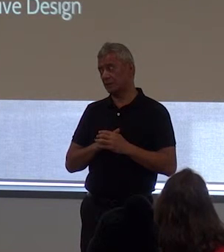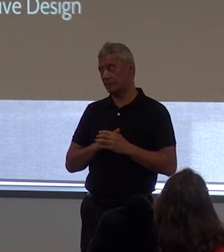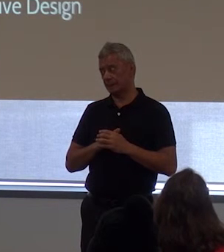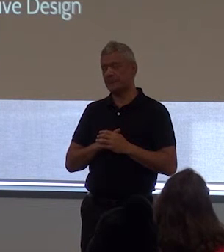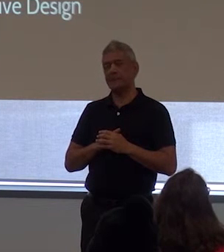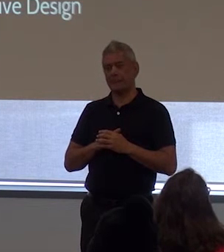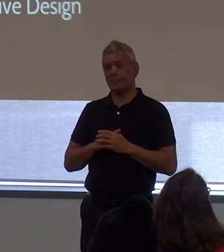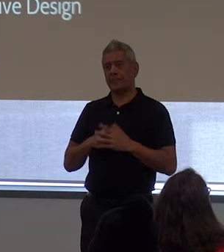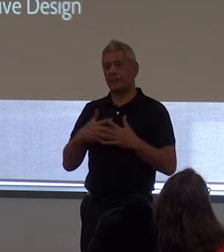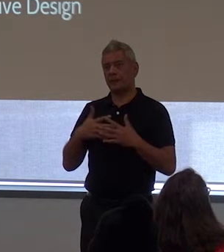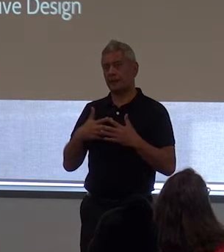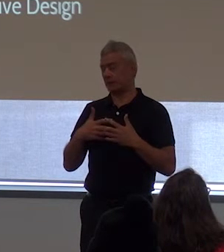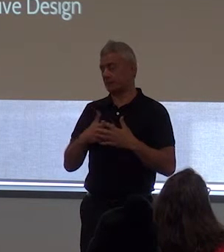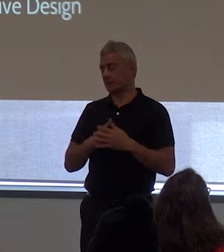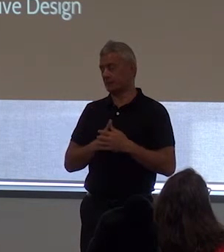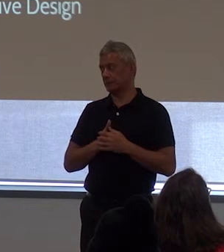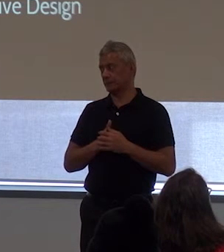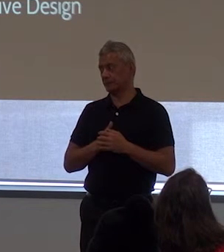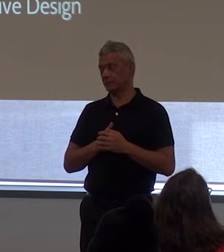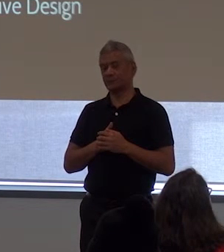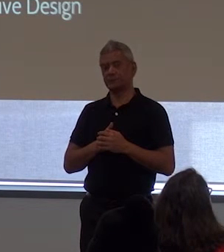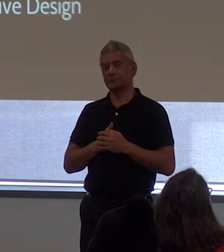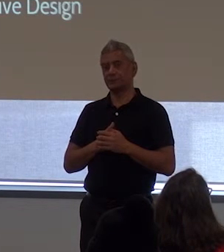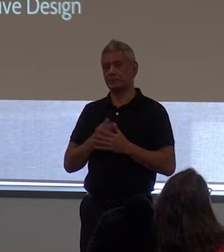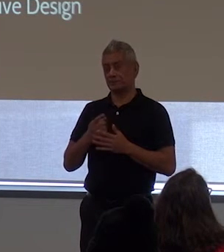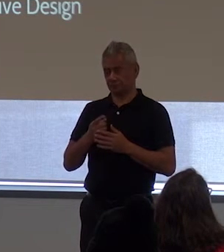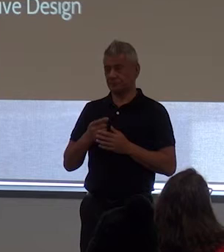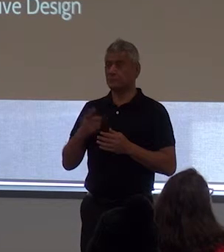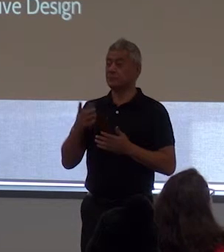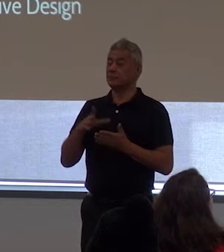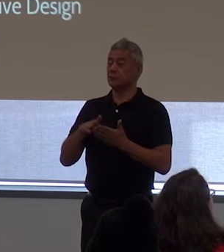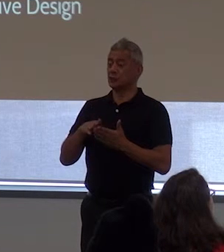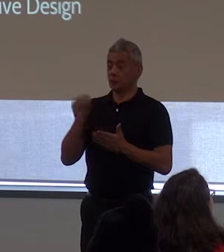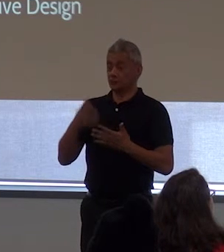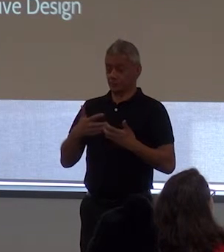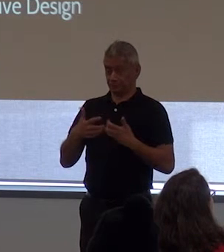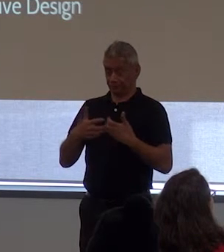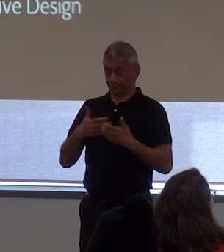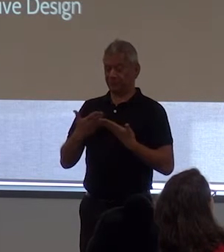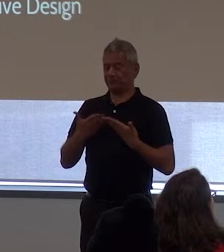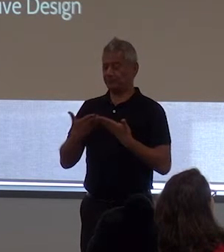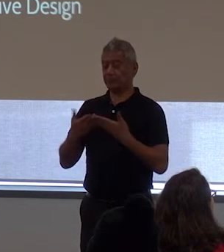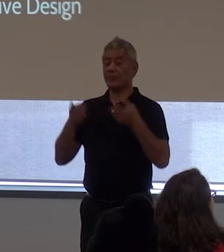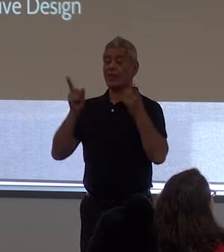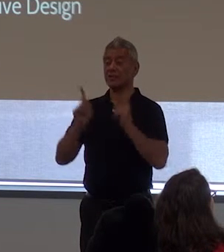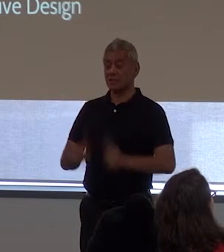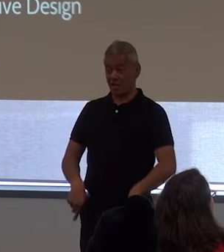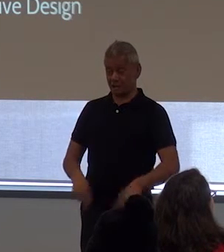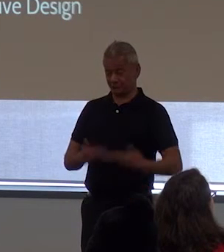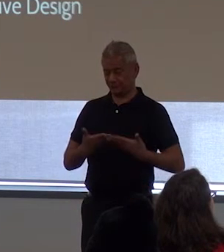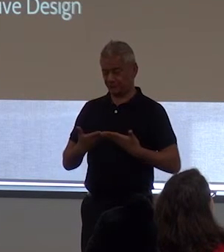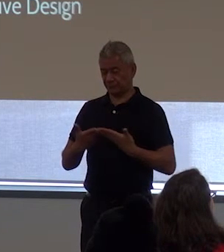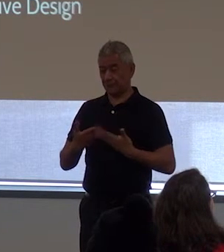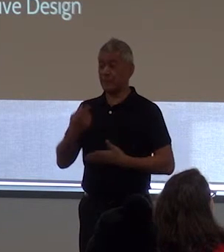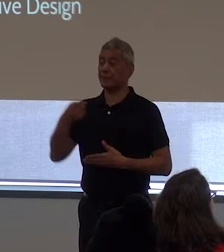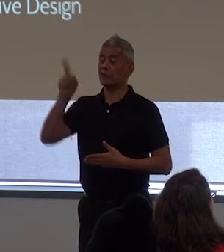working in the industry for 10 years. This is the first year I actually became aware of accessibility issues, and when developing something for any sort